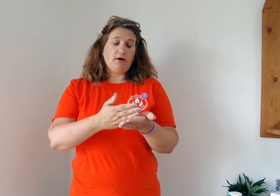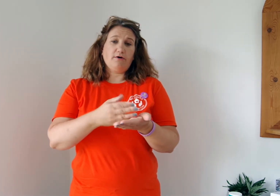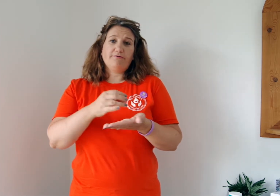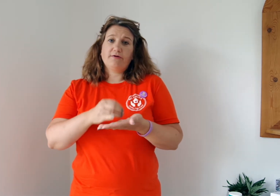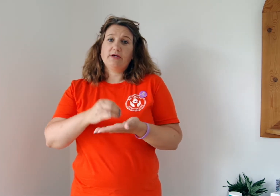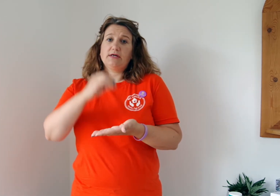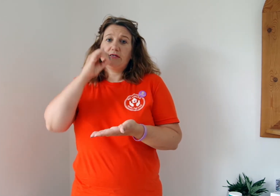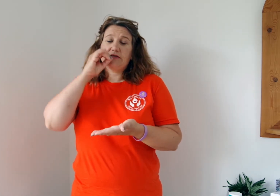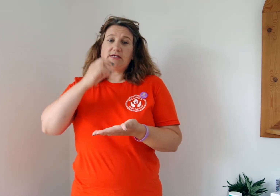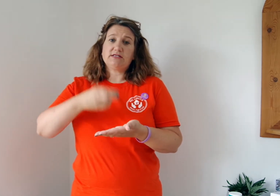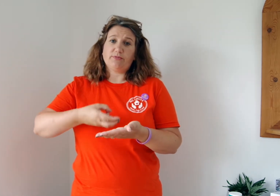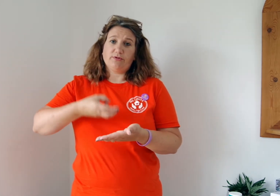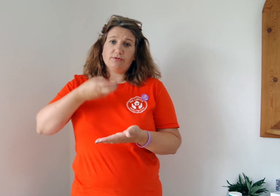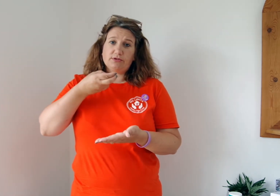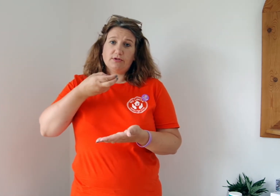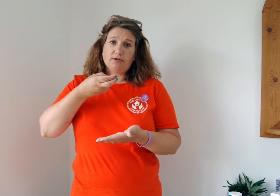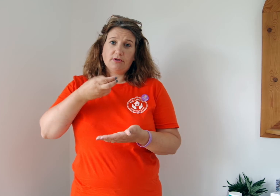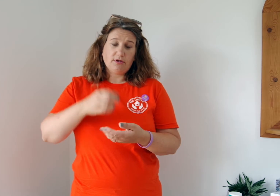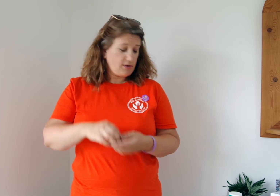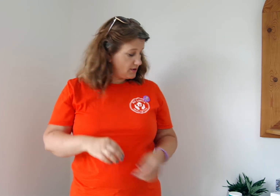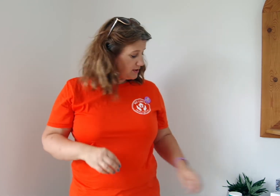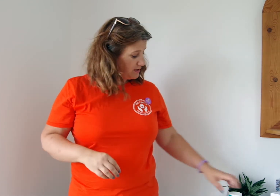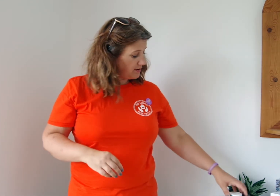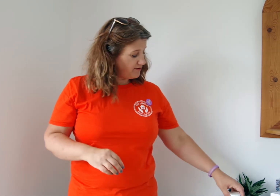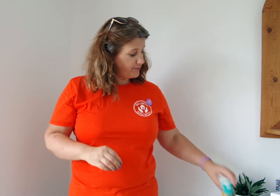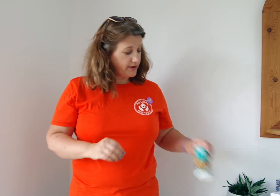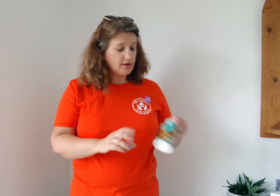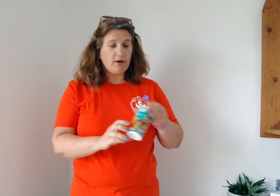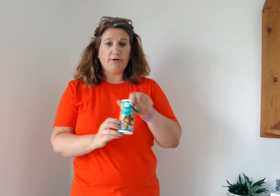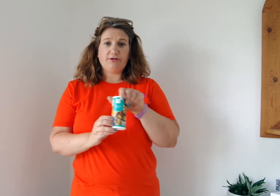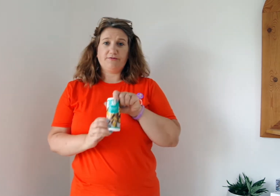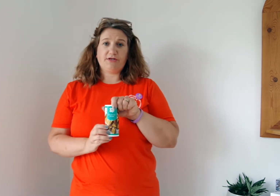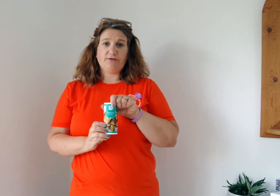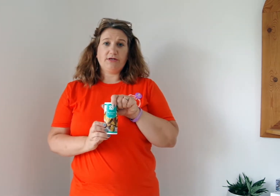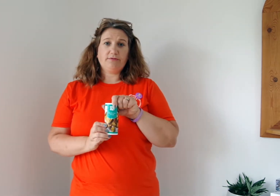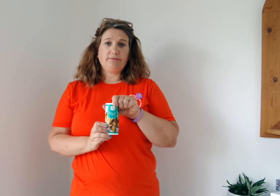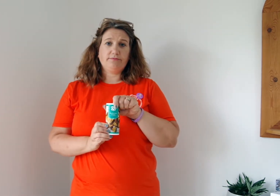1.5 teaspoons of bicarbonate of soda,